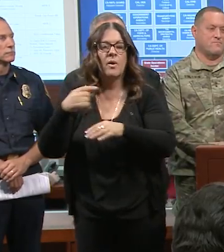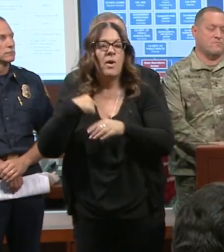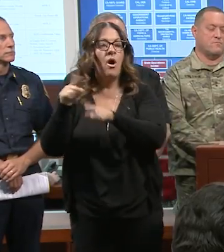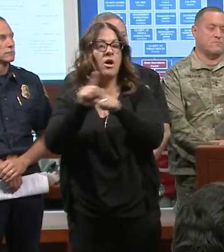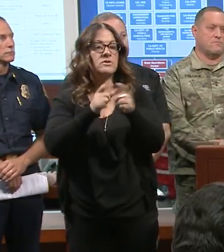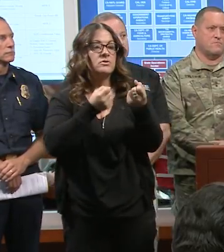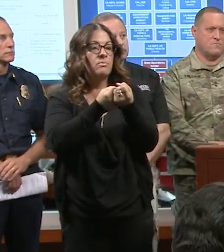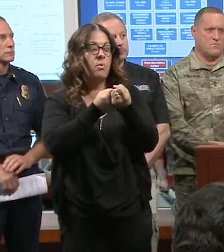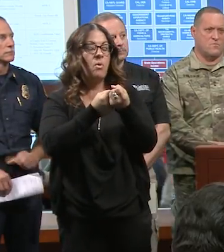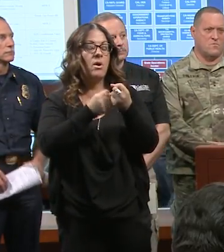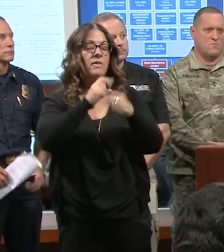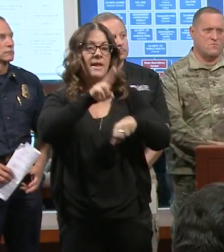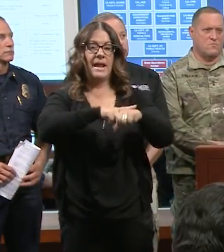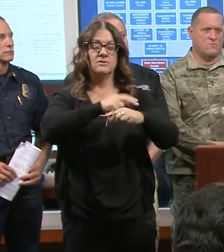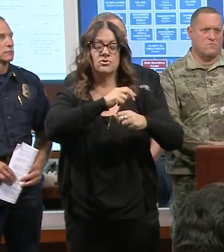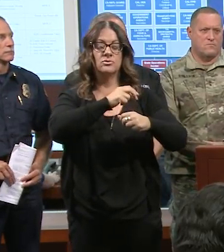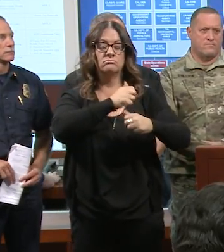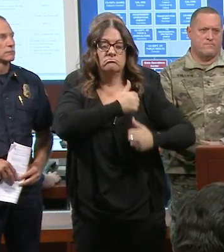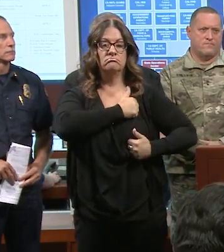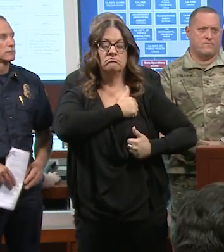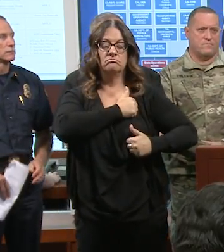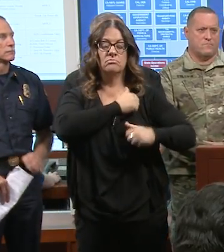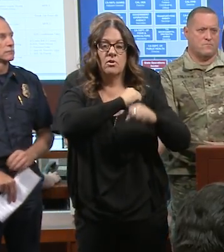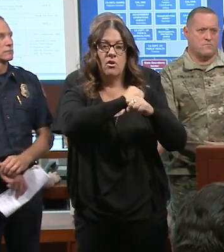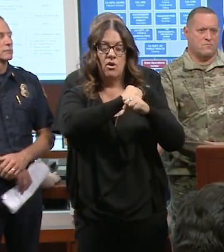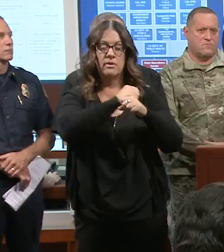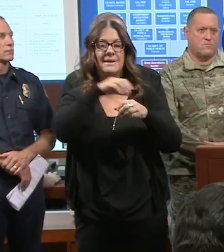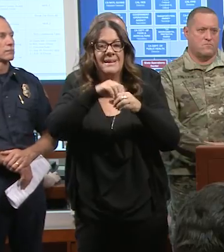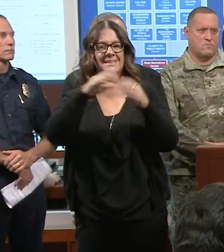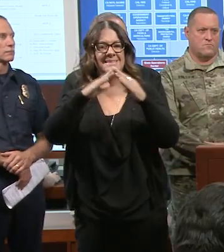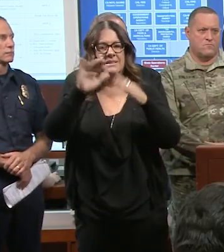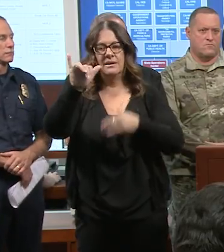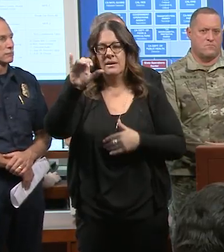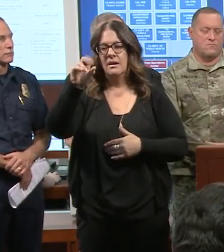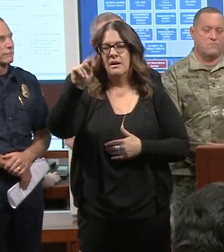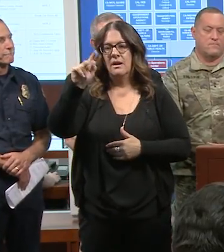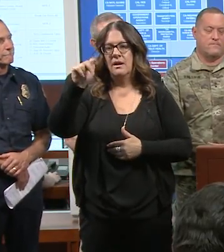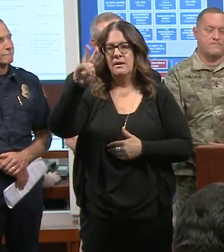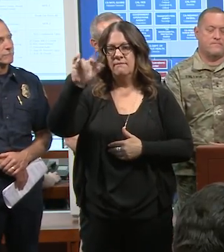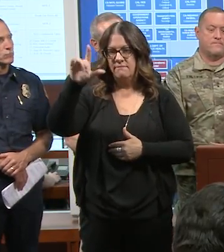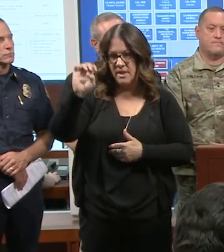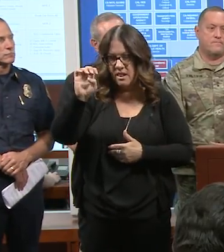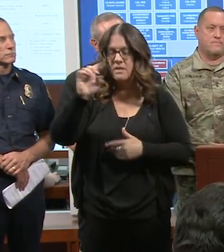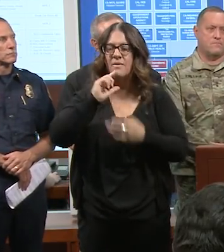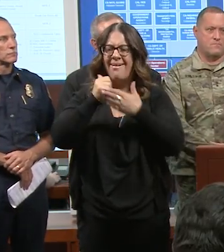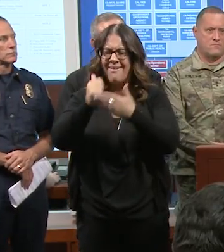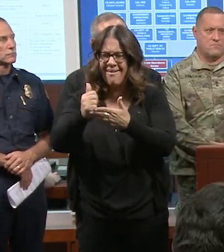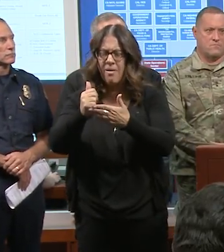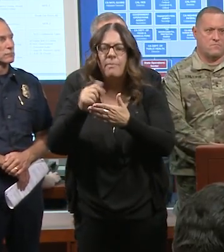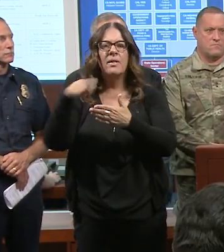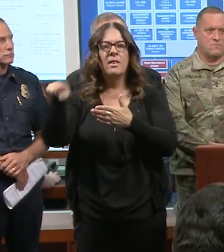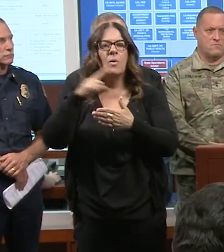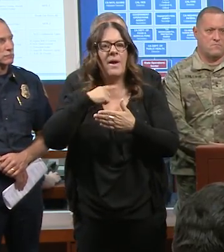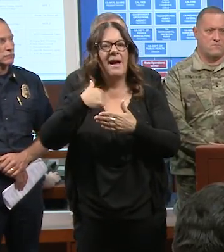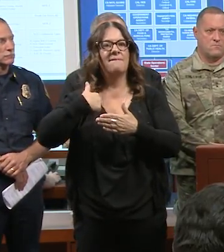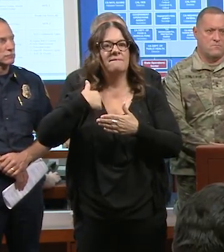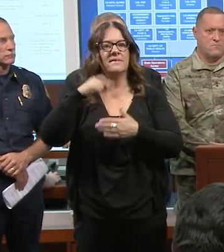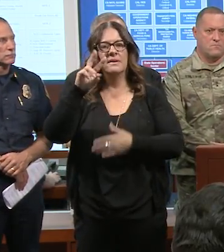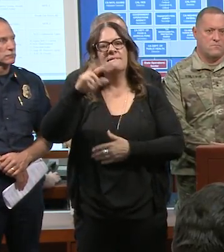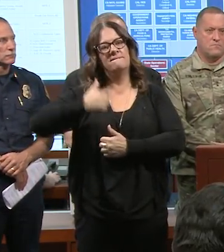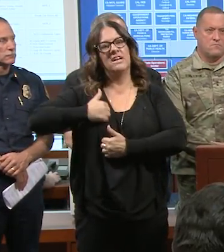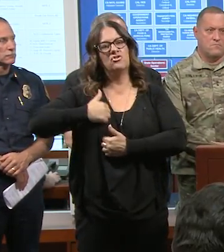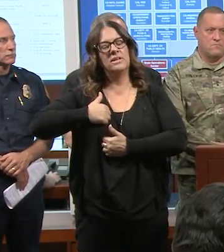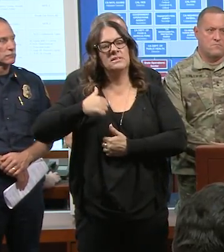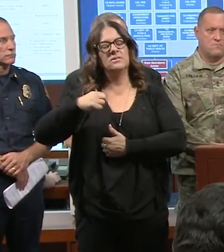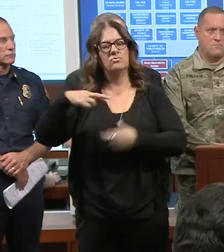down in the Napa Yountville area that needed to get to the Yountville's Veterans Home. We gave them an escort and got them